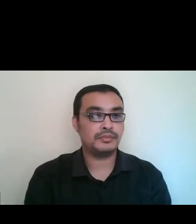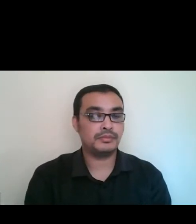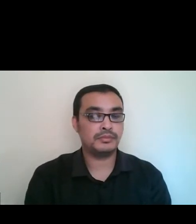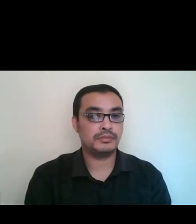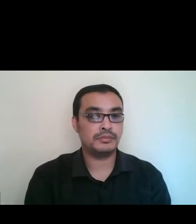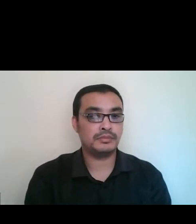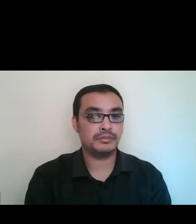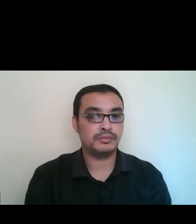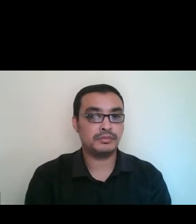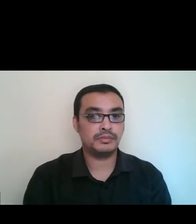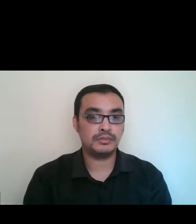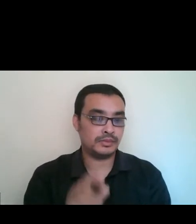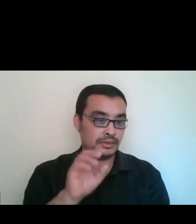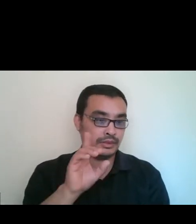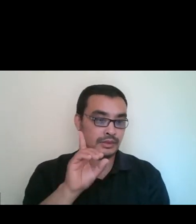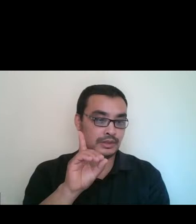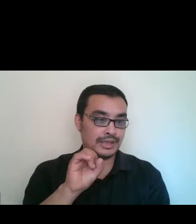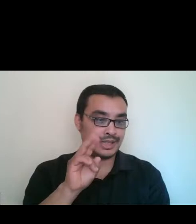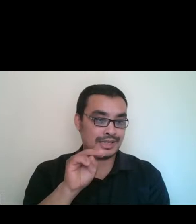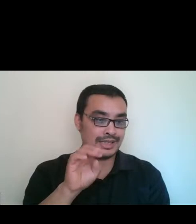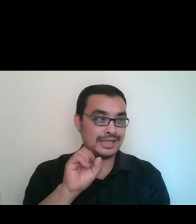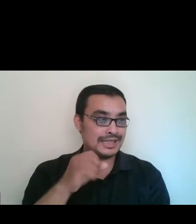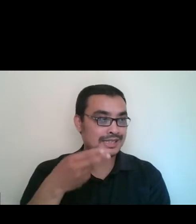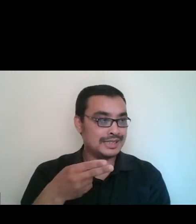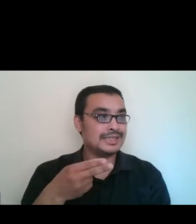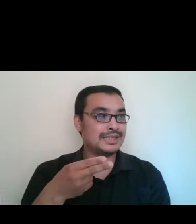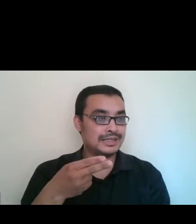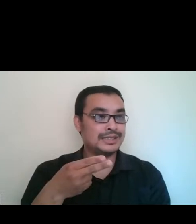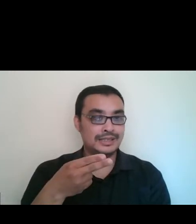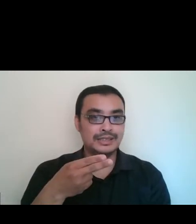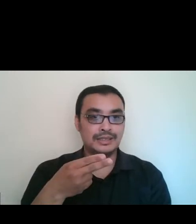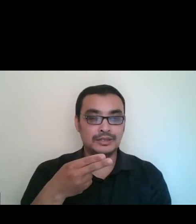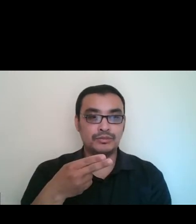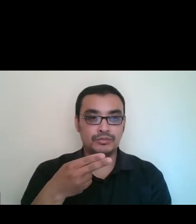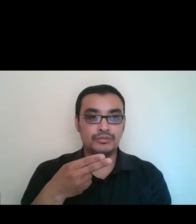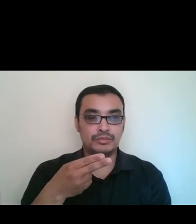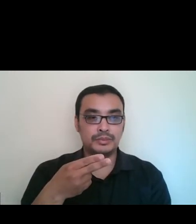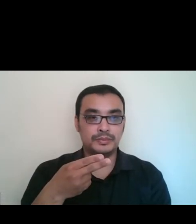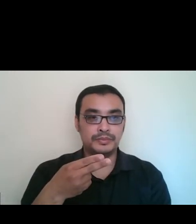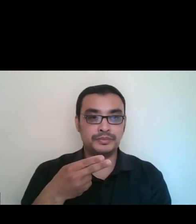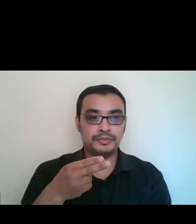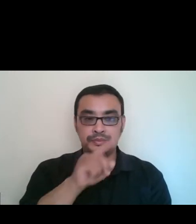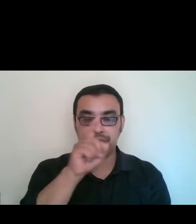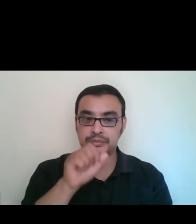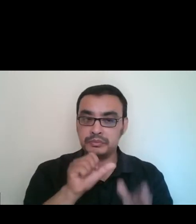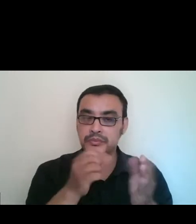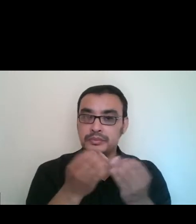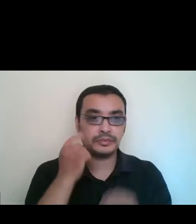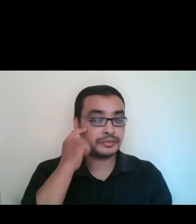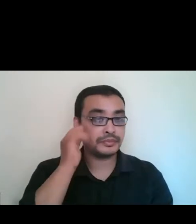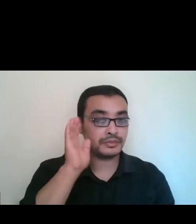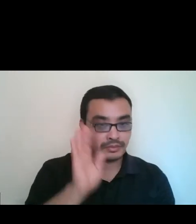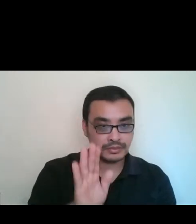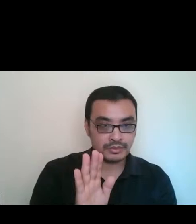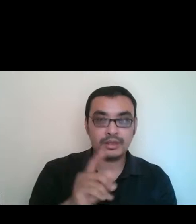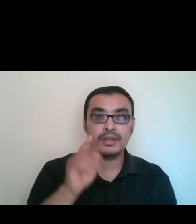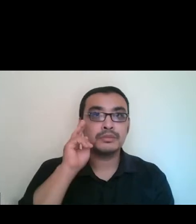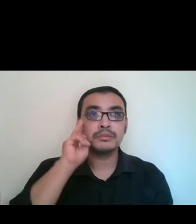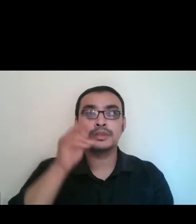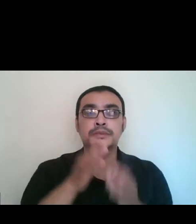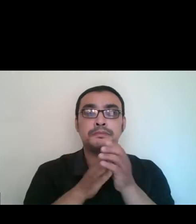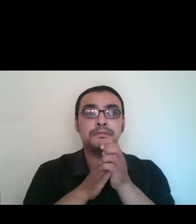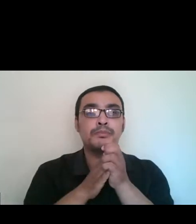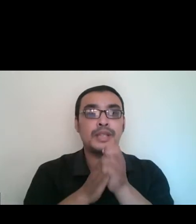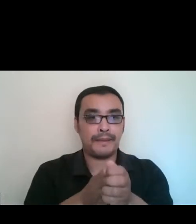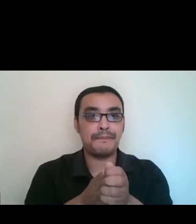to Dinesh's question in a way, introducing you to the Future Leaders Fellowship,